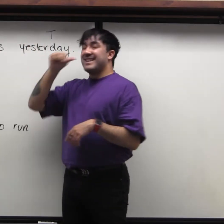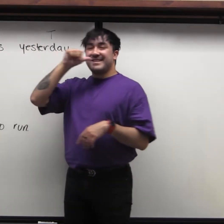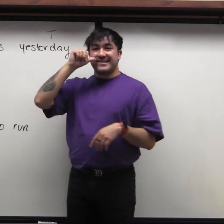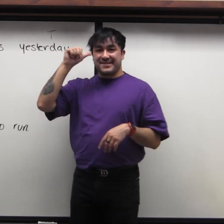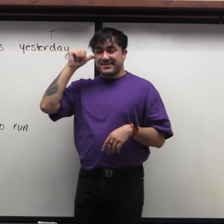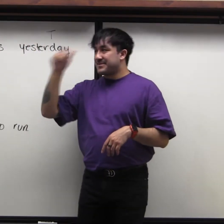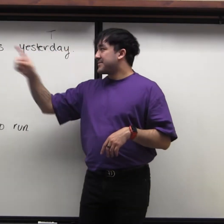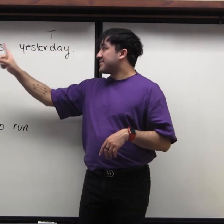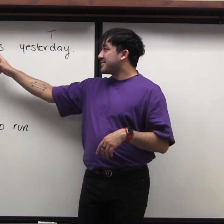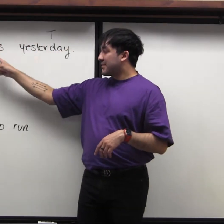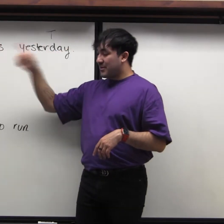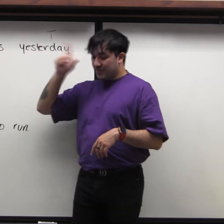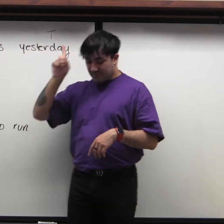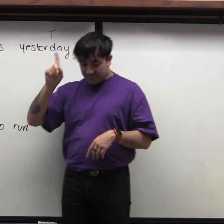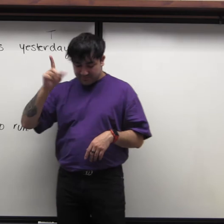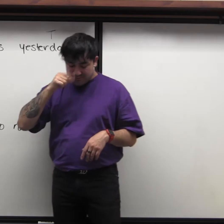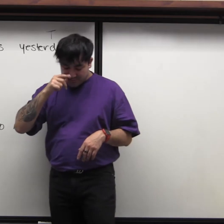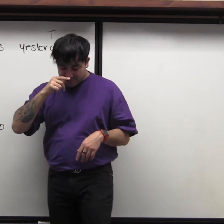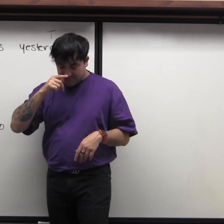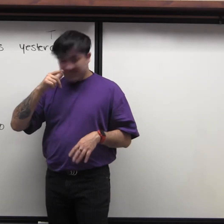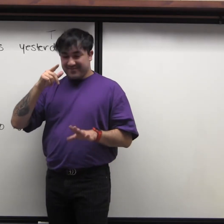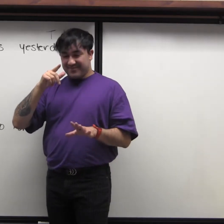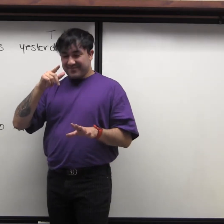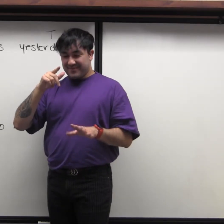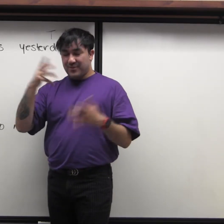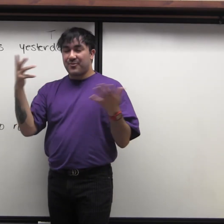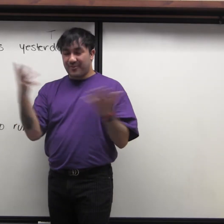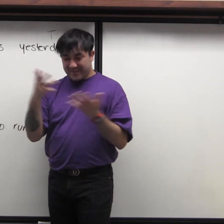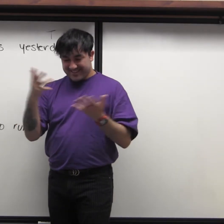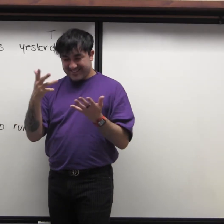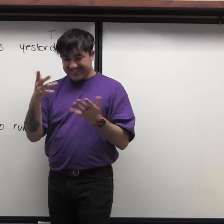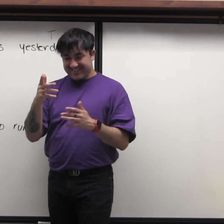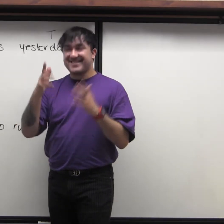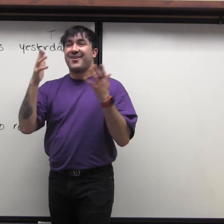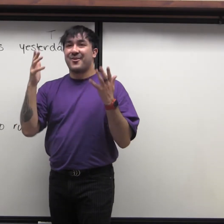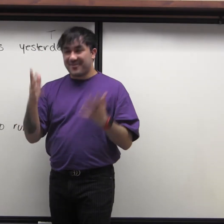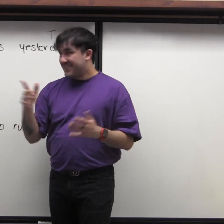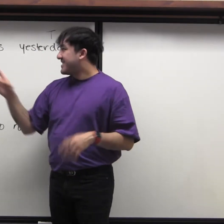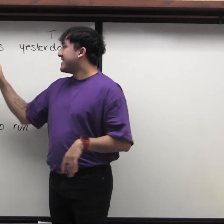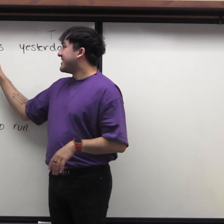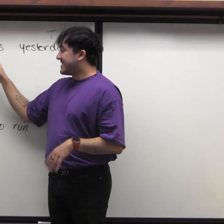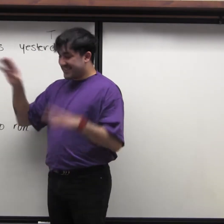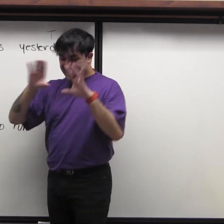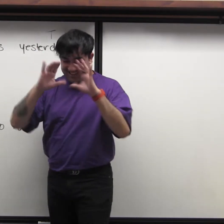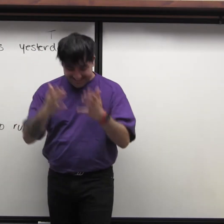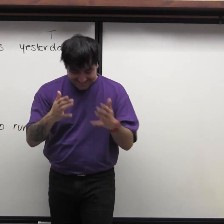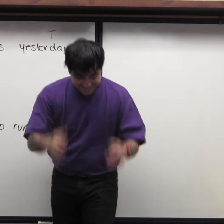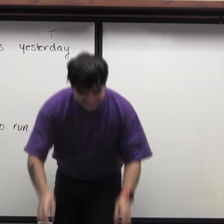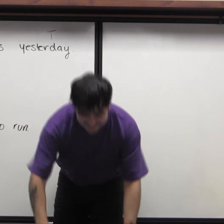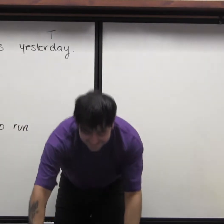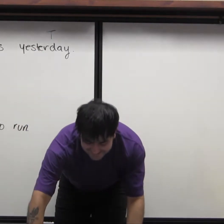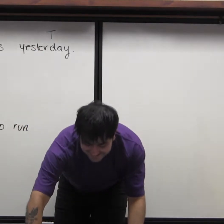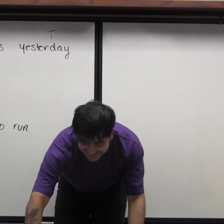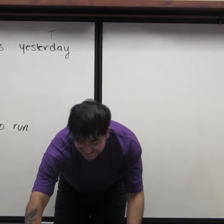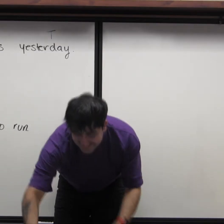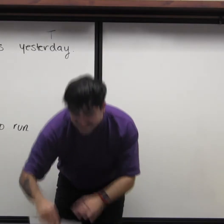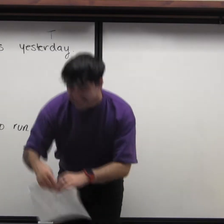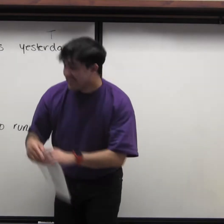subject, verb. So we have time, and then objects, then subject, then verb. Oh gosh, I keep doing it. Okay. class. Class is